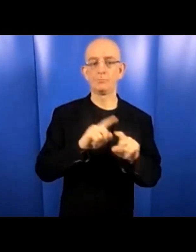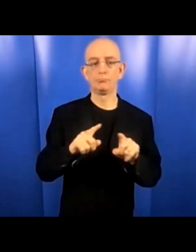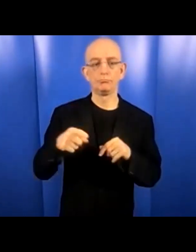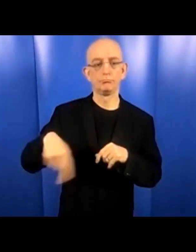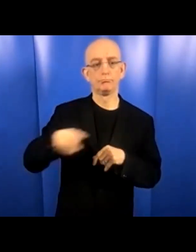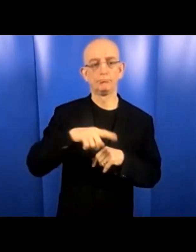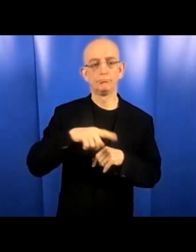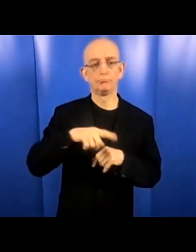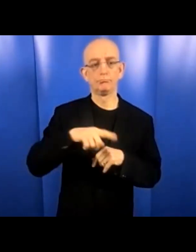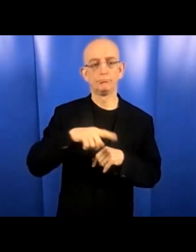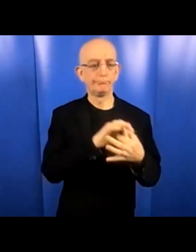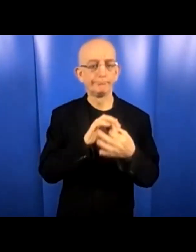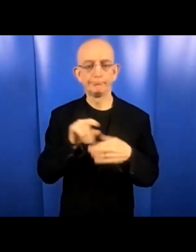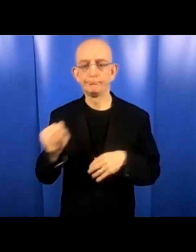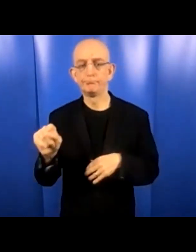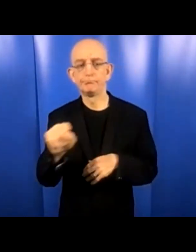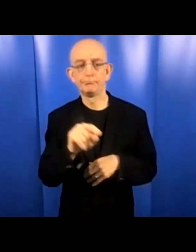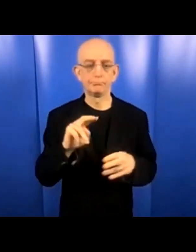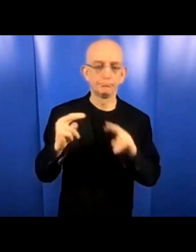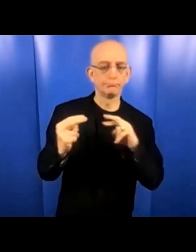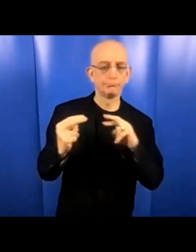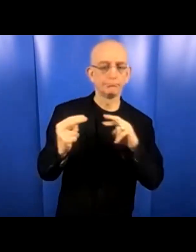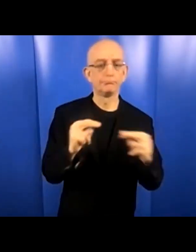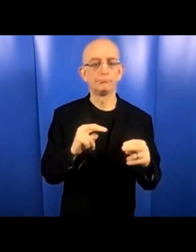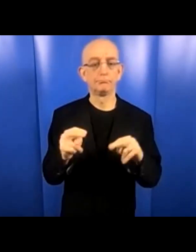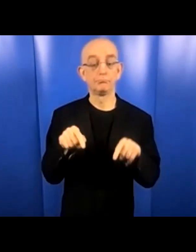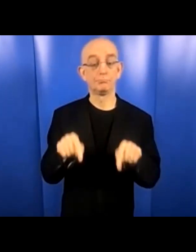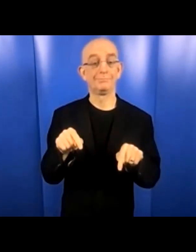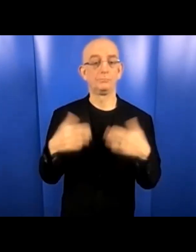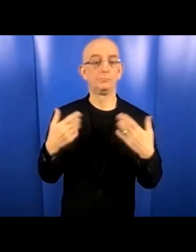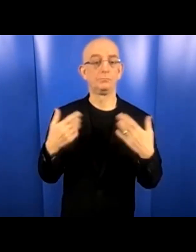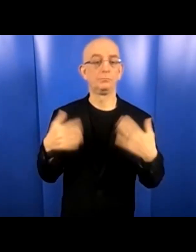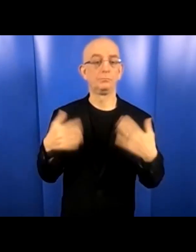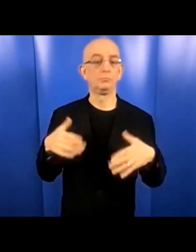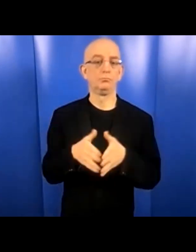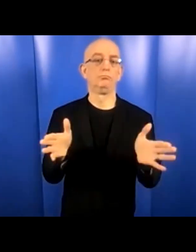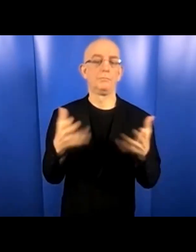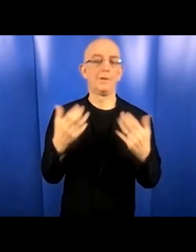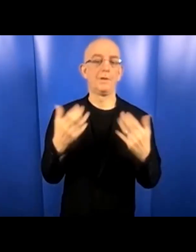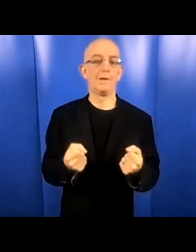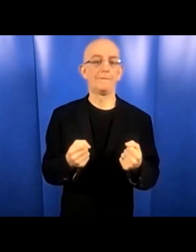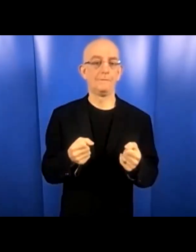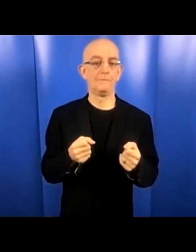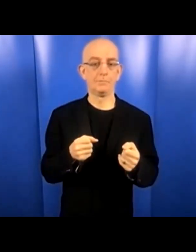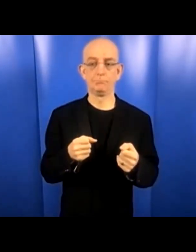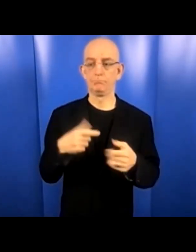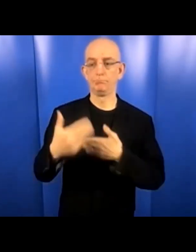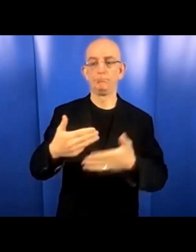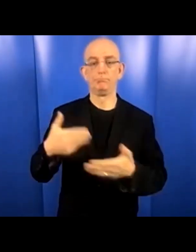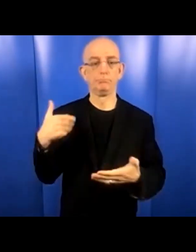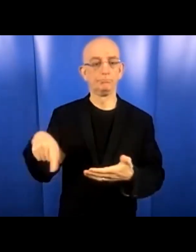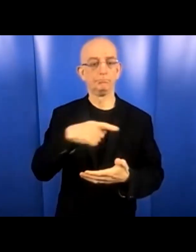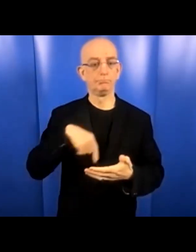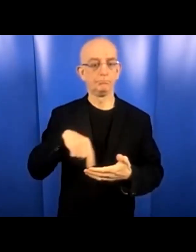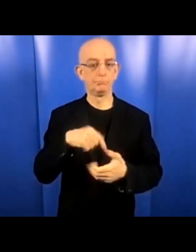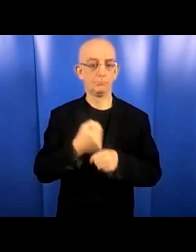our perspective. So now it has open avenues for us to work on the ground for the implementation of the CEDAW. Thank